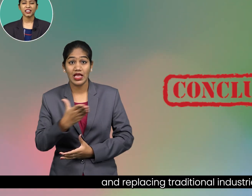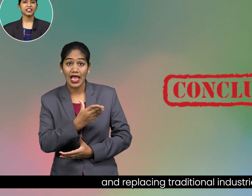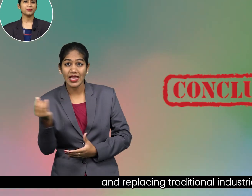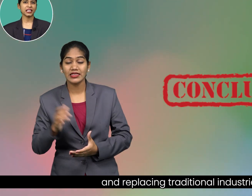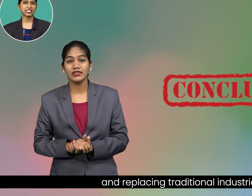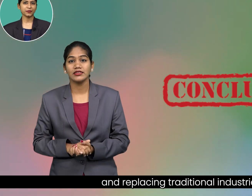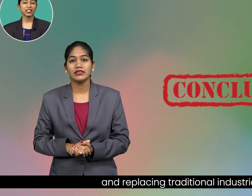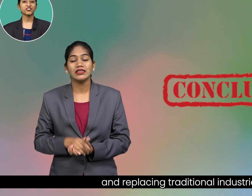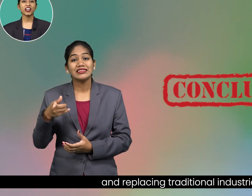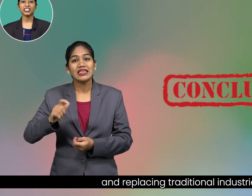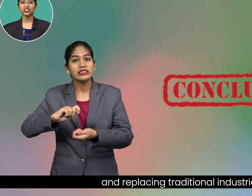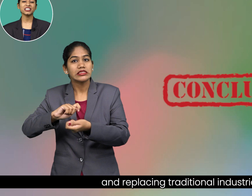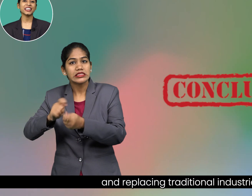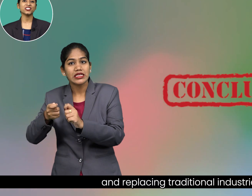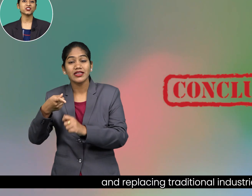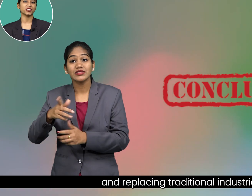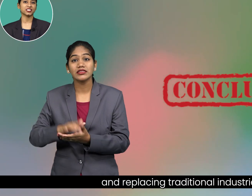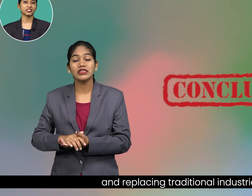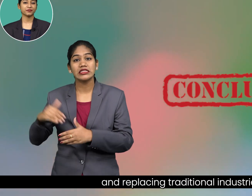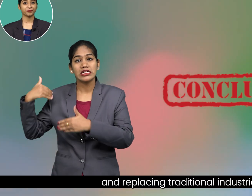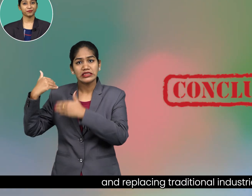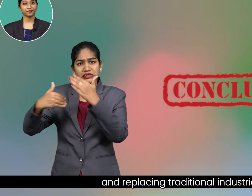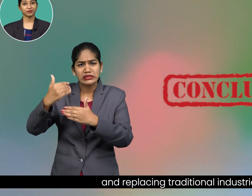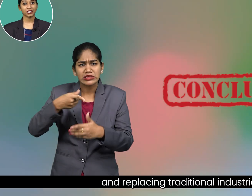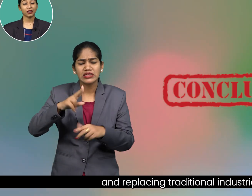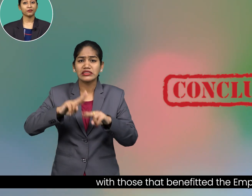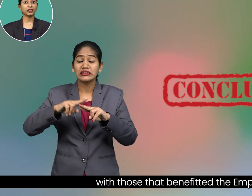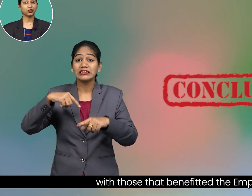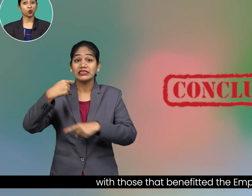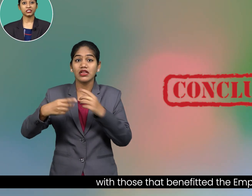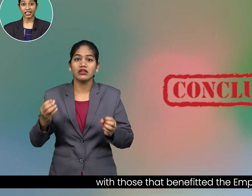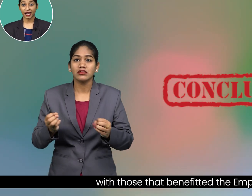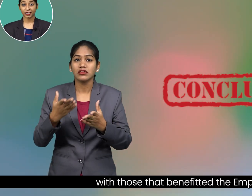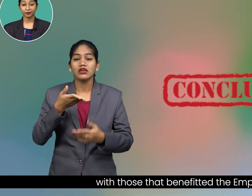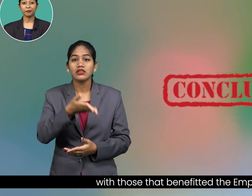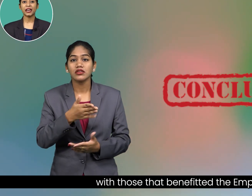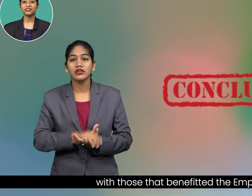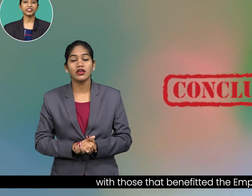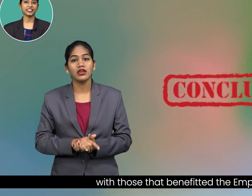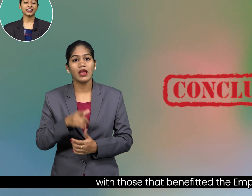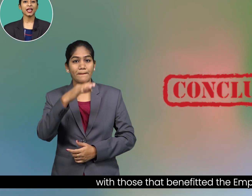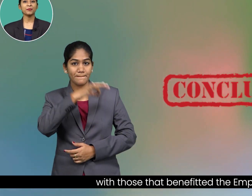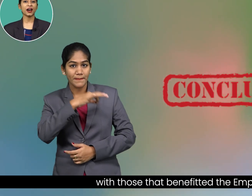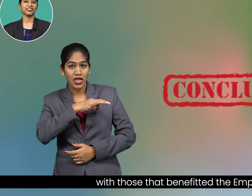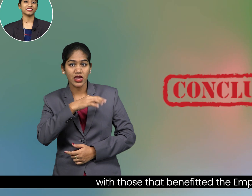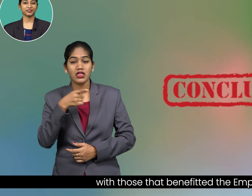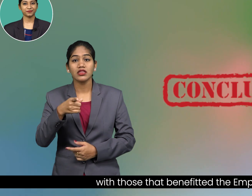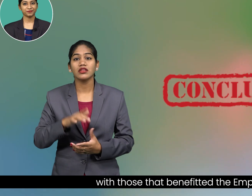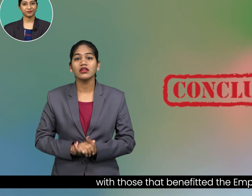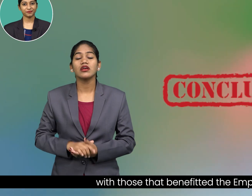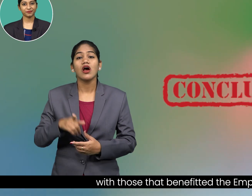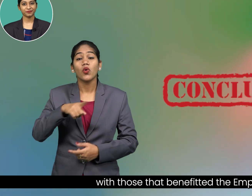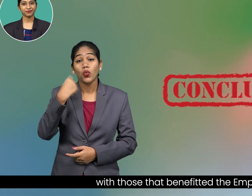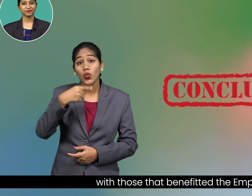and replacing traditional industries with those that benefited the empire.